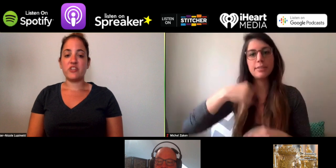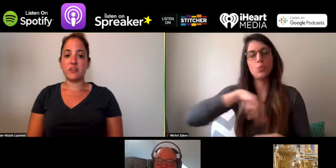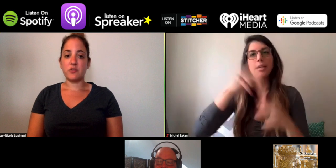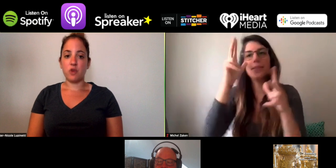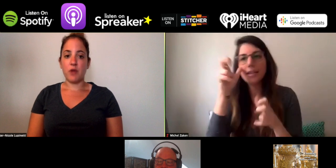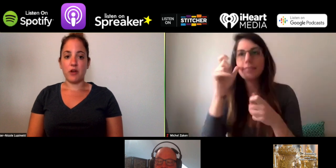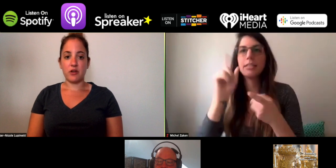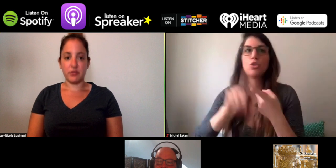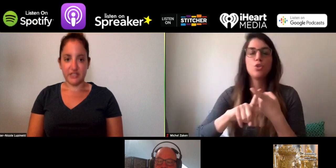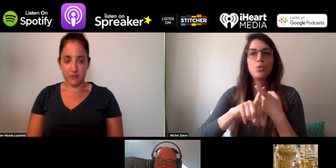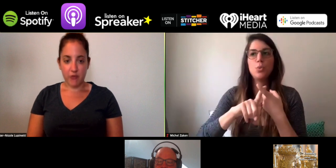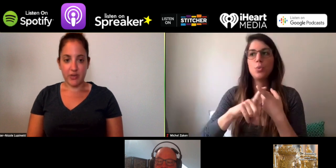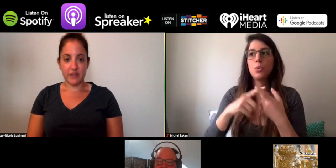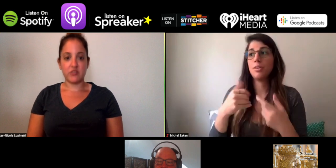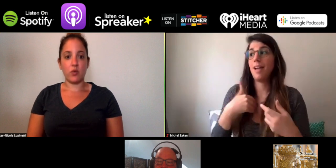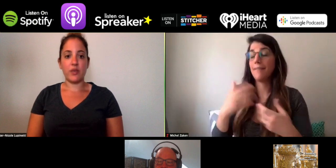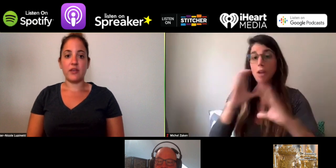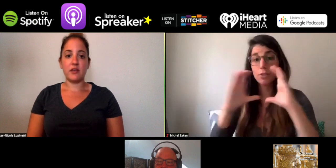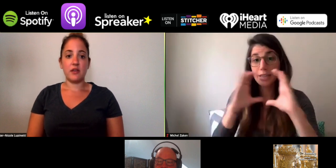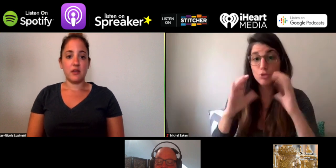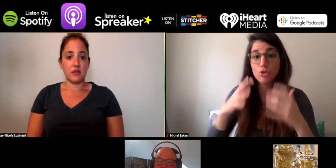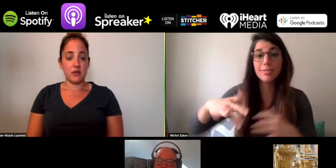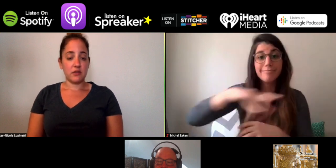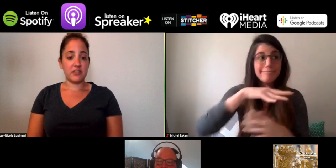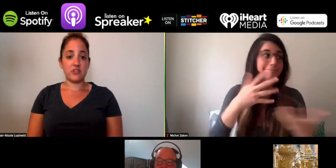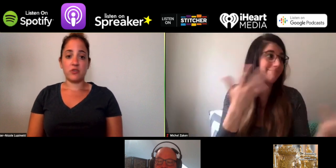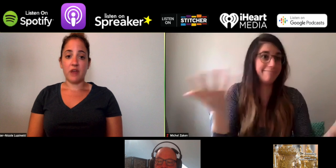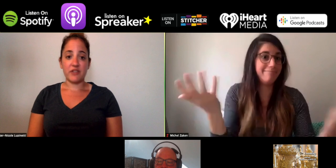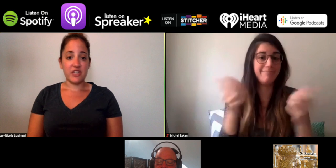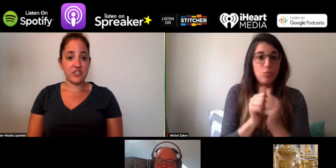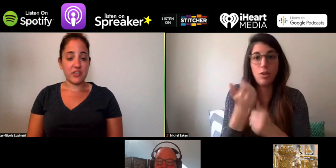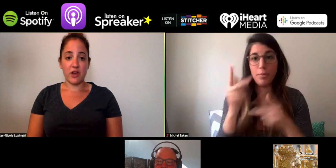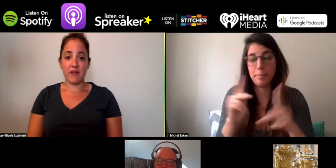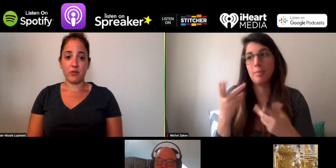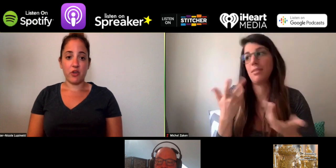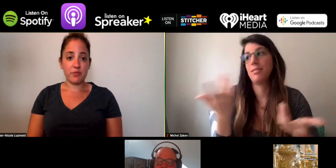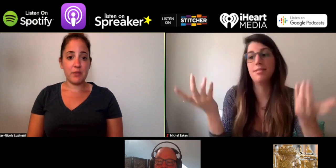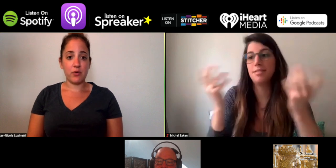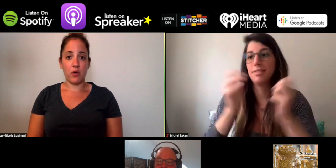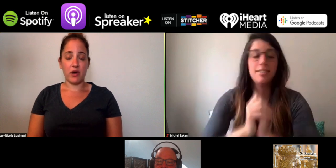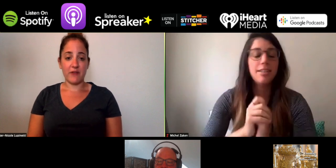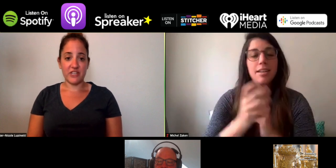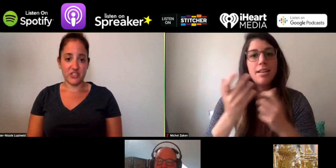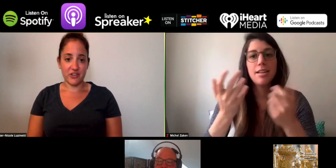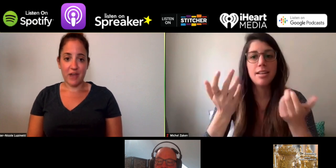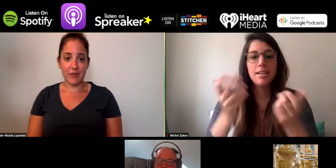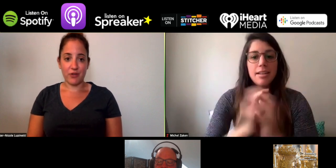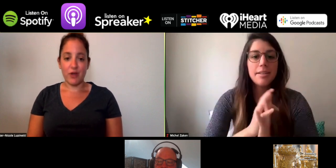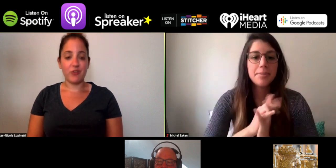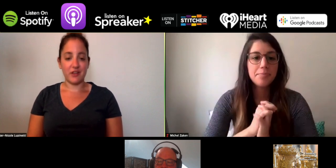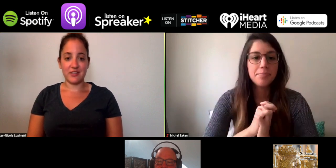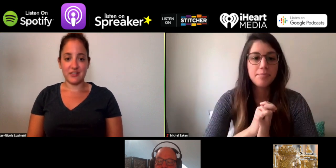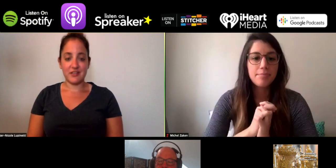we just absorb our complete surroundings. So we listen to conversations that we're having with other people or conversations that are